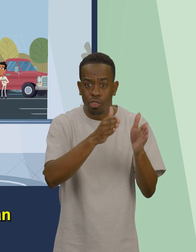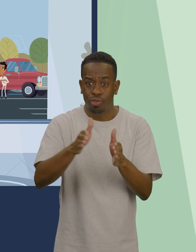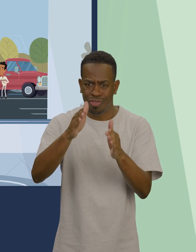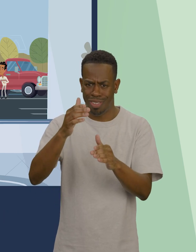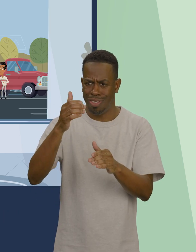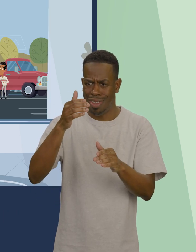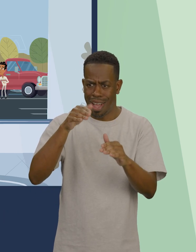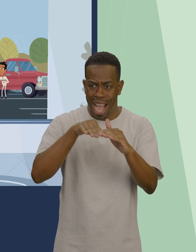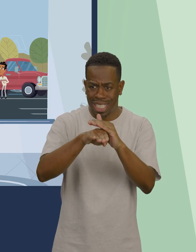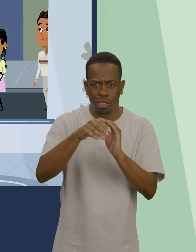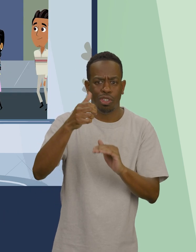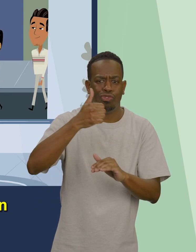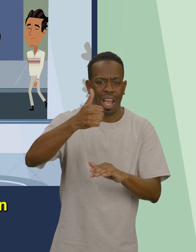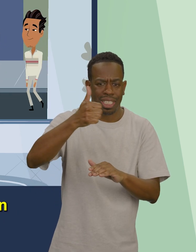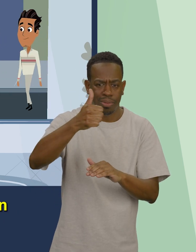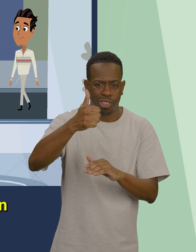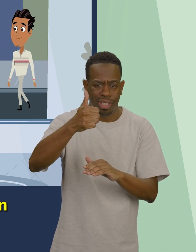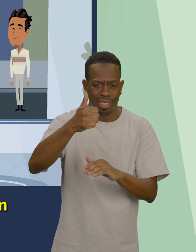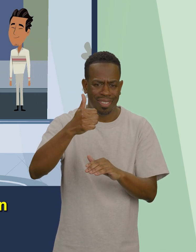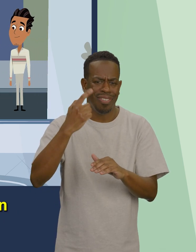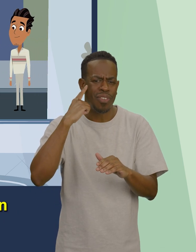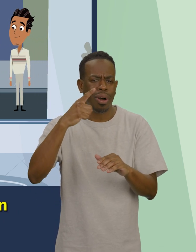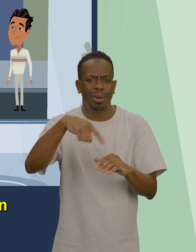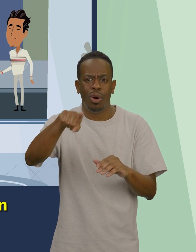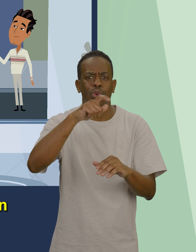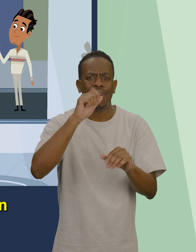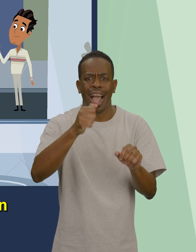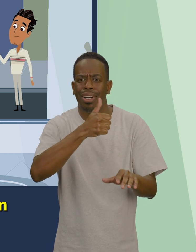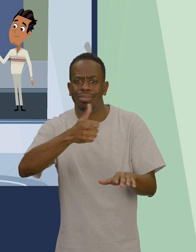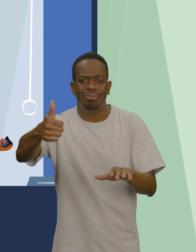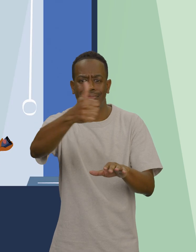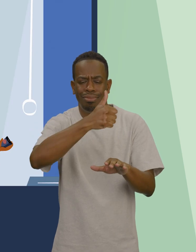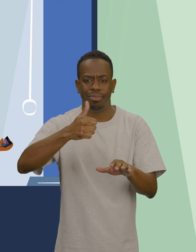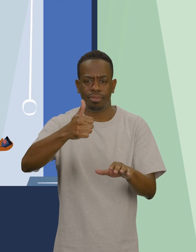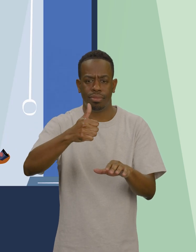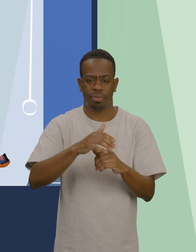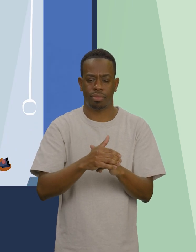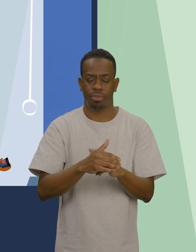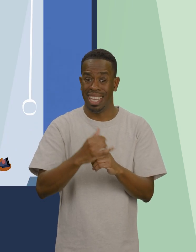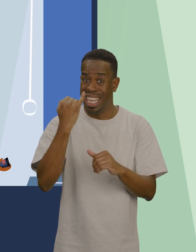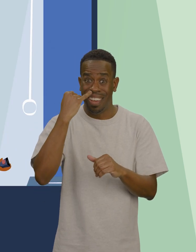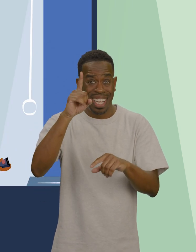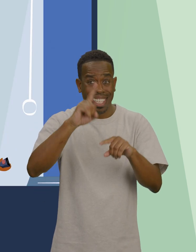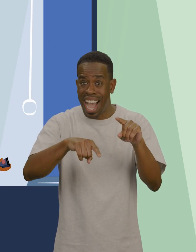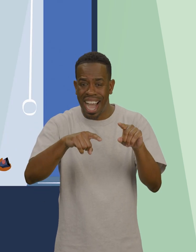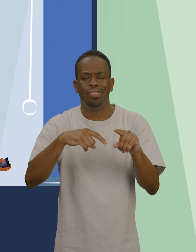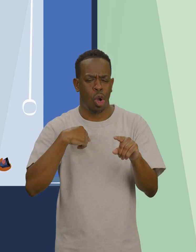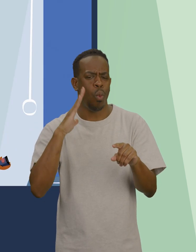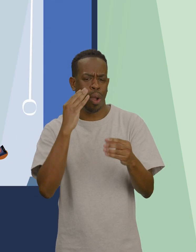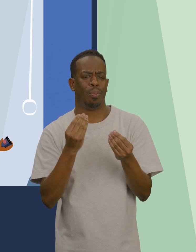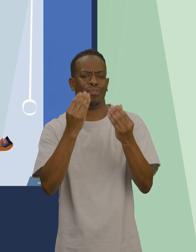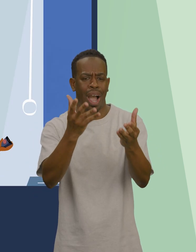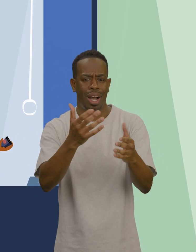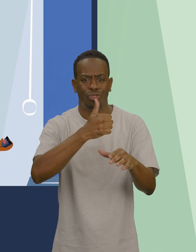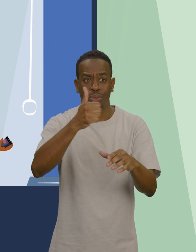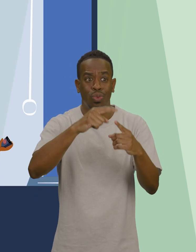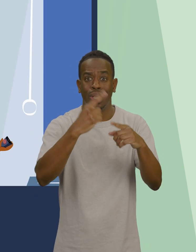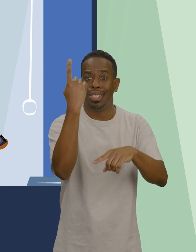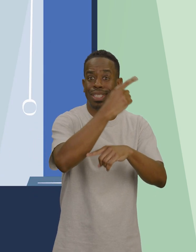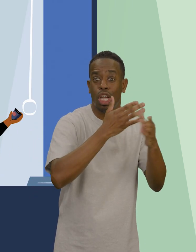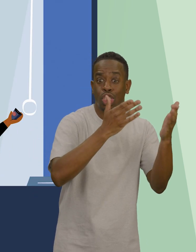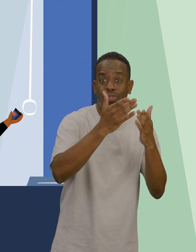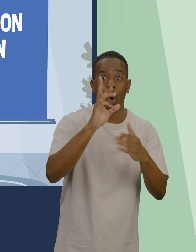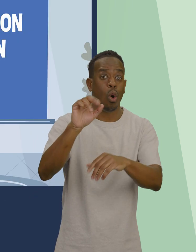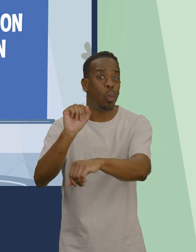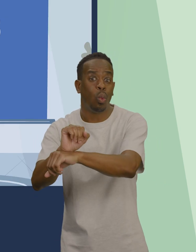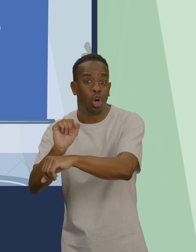plan to help an adult safely utilize public transportation if they are able. If not, we'll provide transportation to day services or